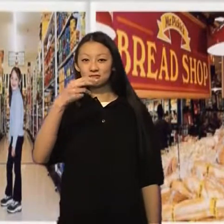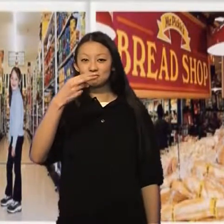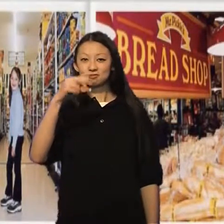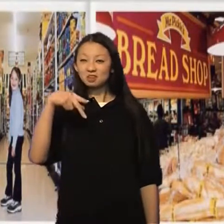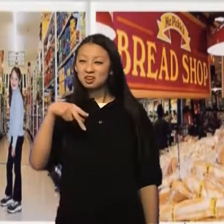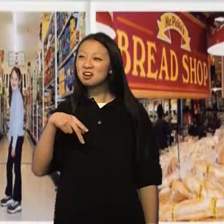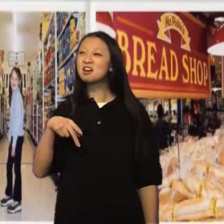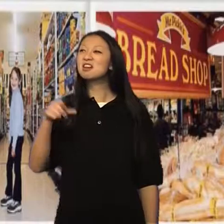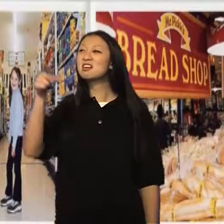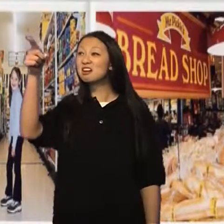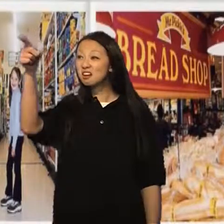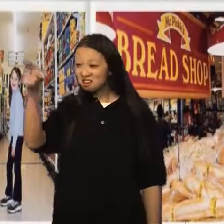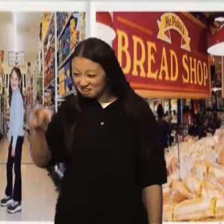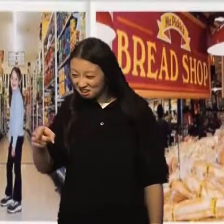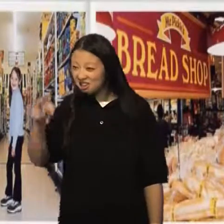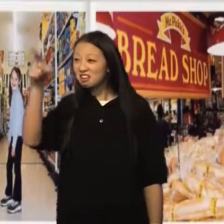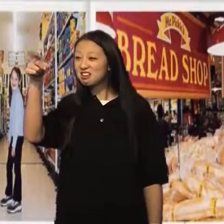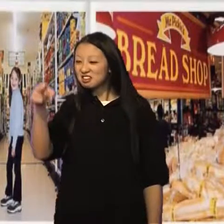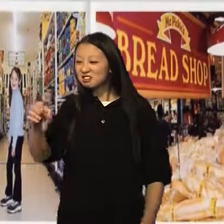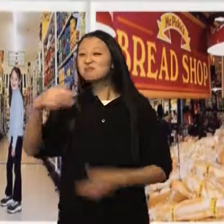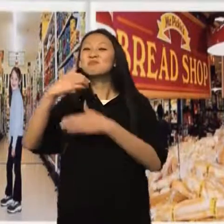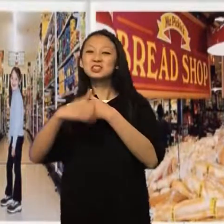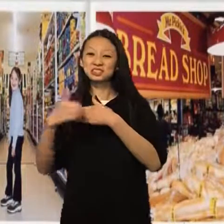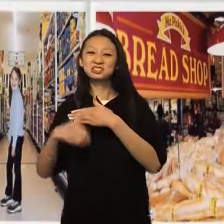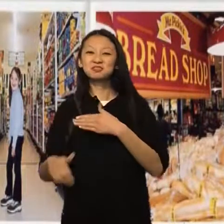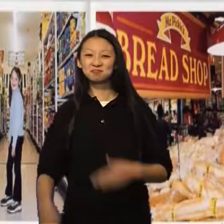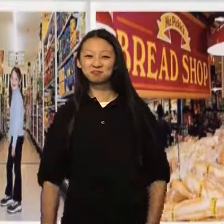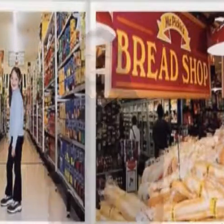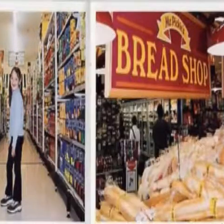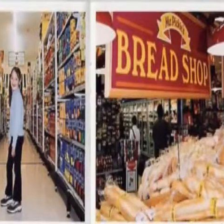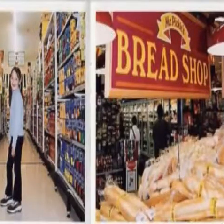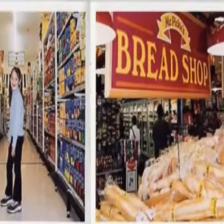This sign tells me where the bread is.